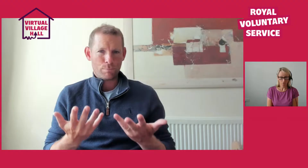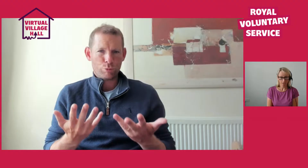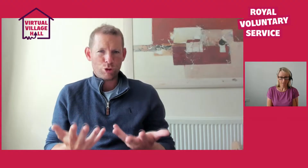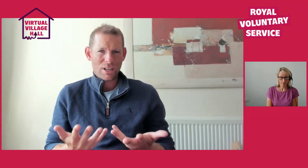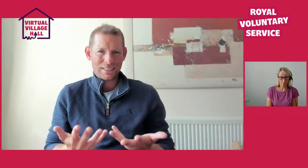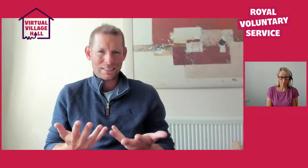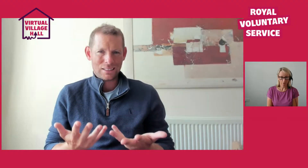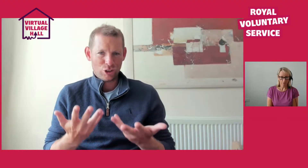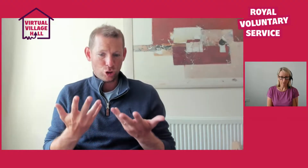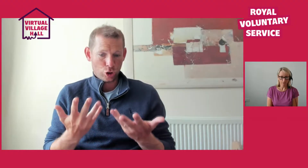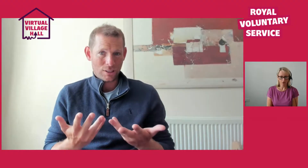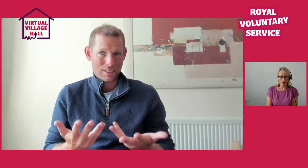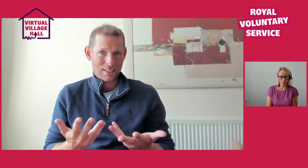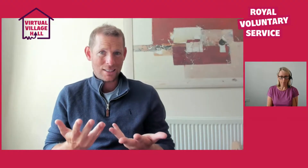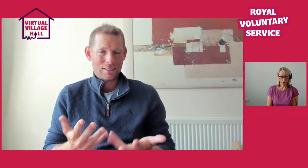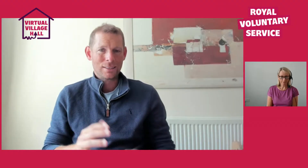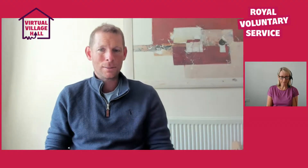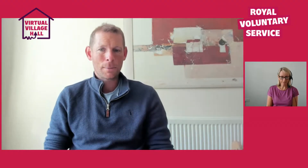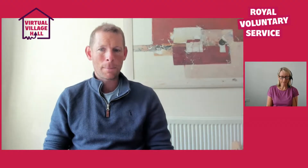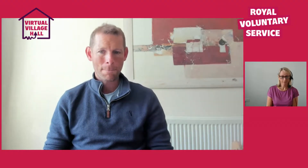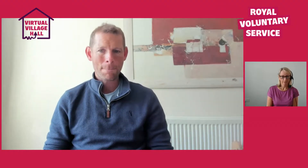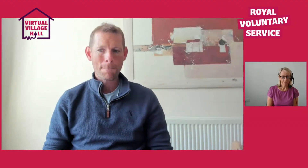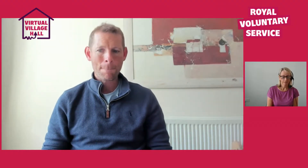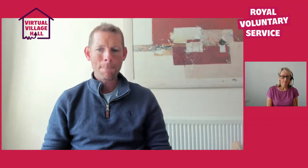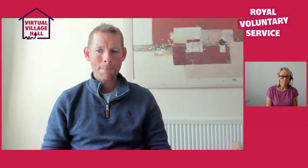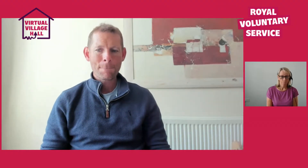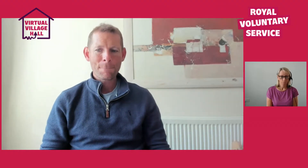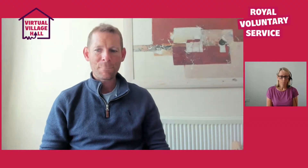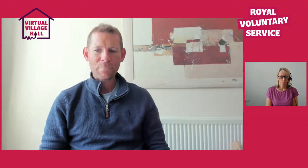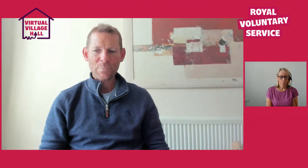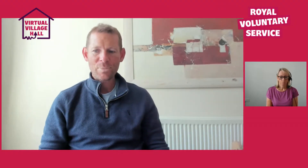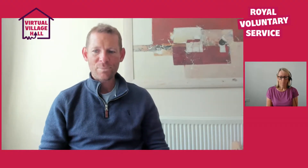Today is right here in front of us now in the present.